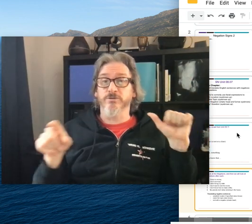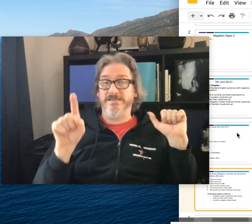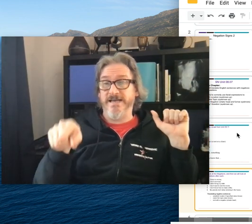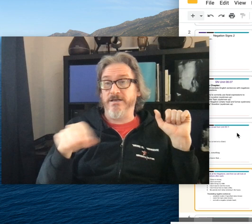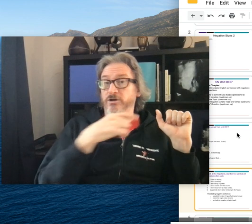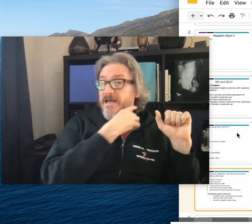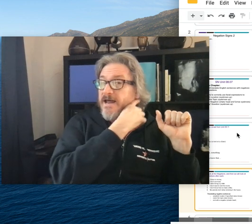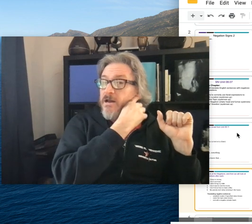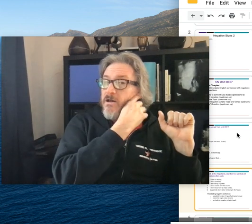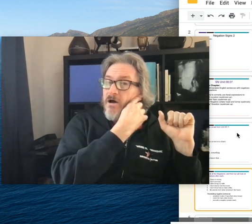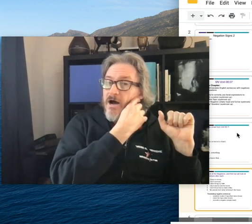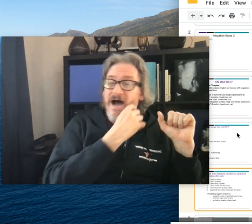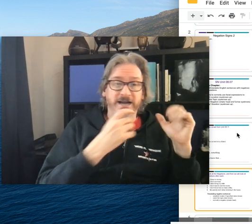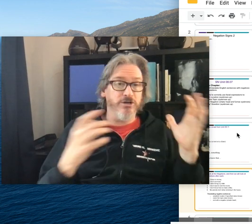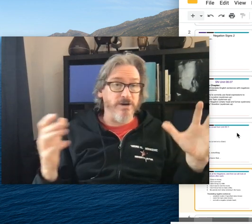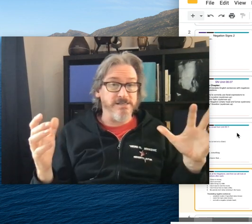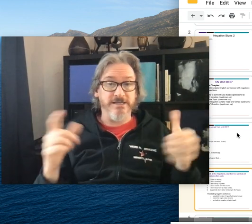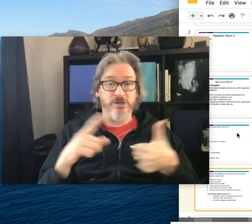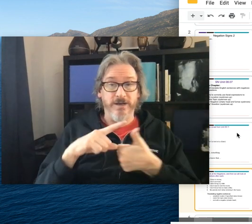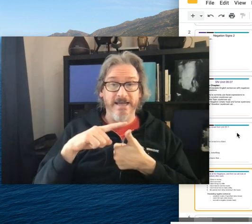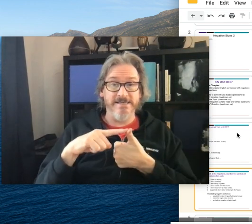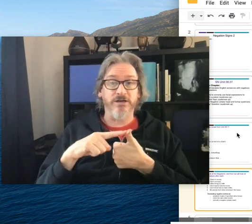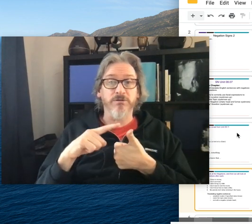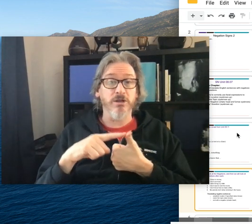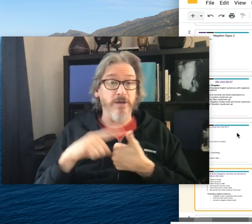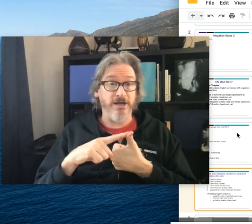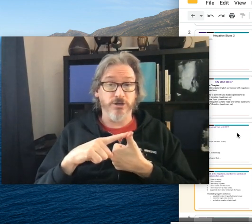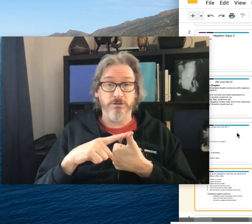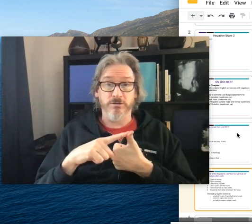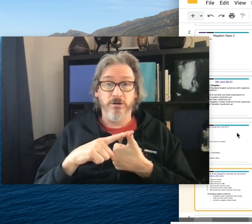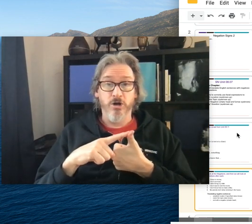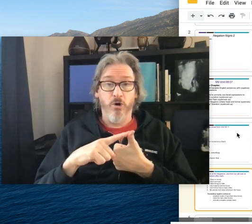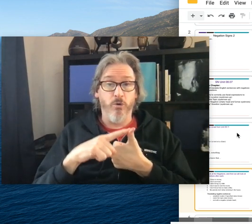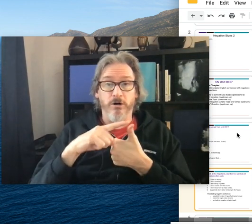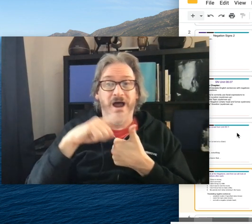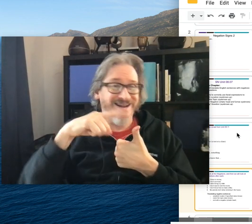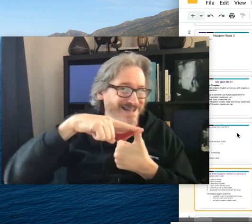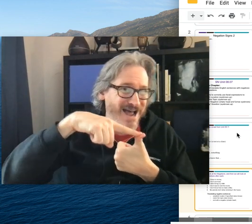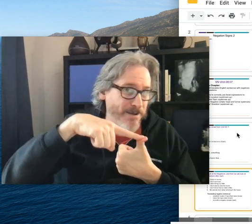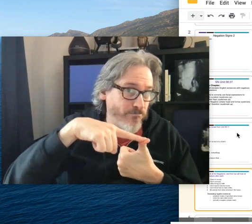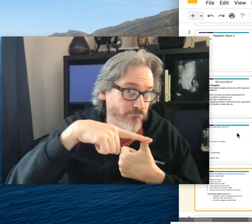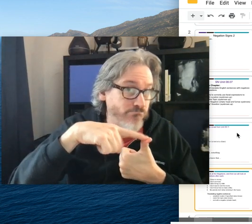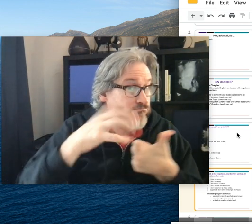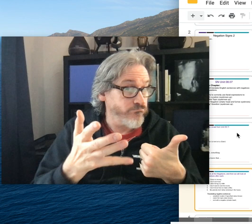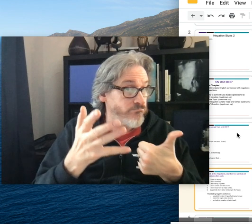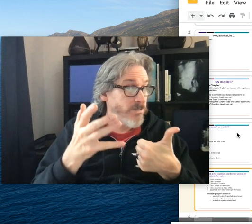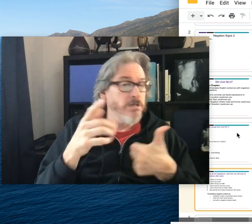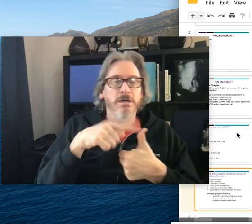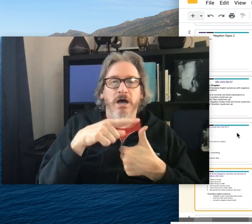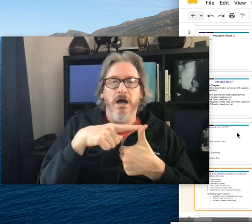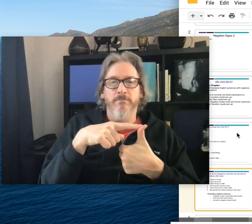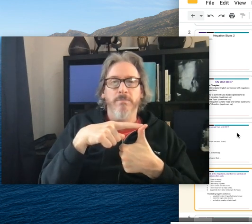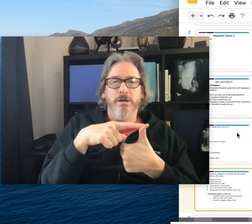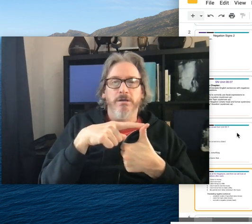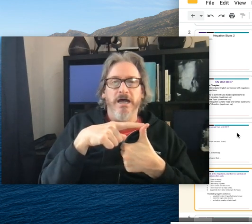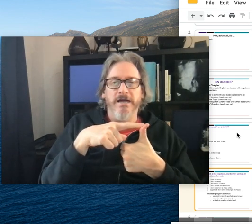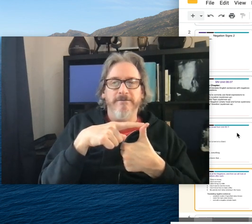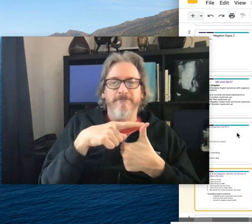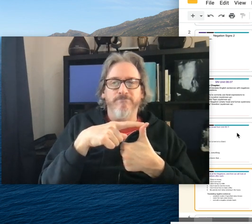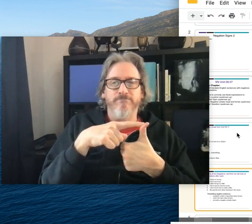thing to do is take a look at how do you translate? So is there a location or a time?